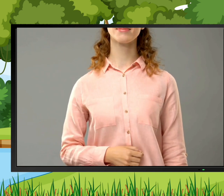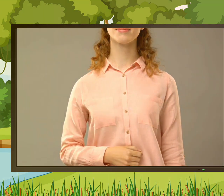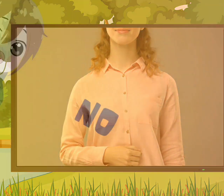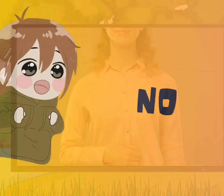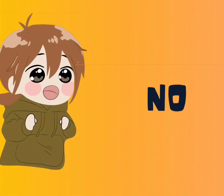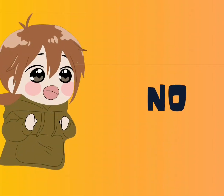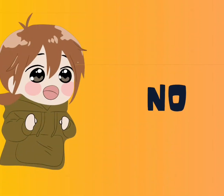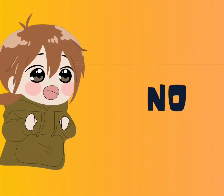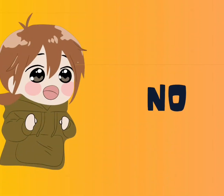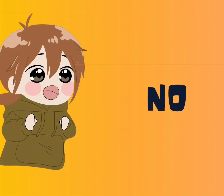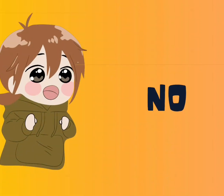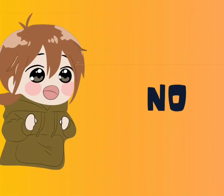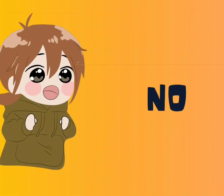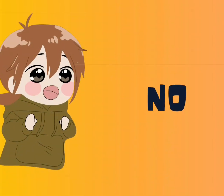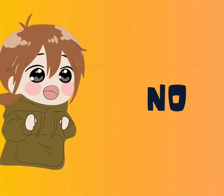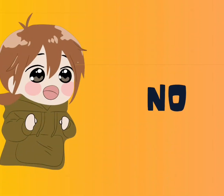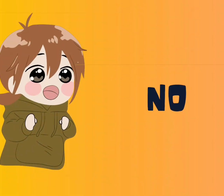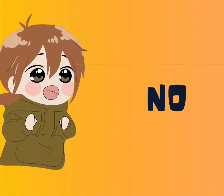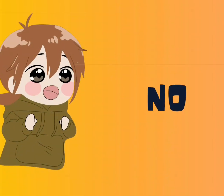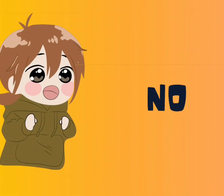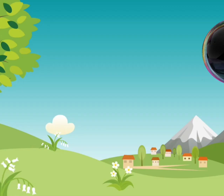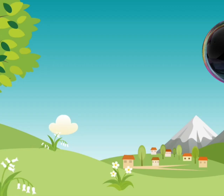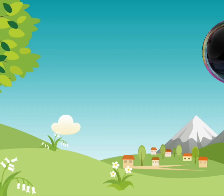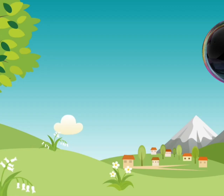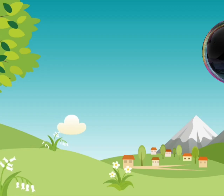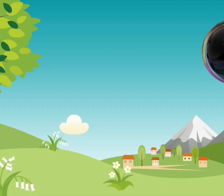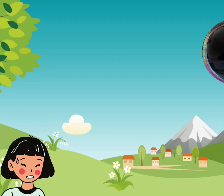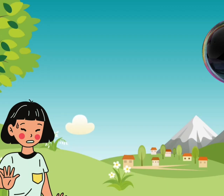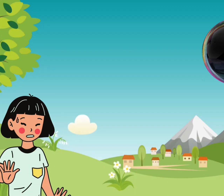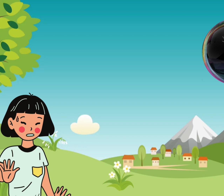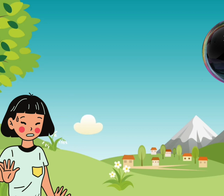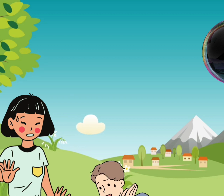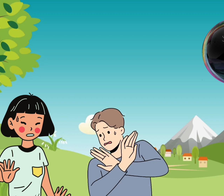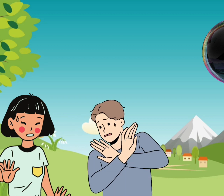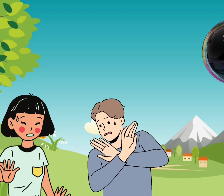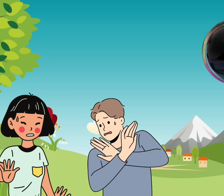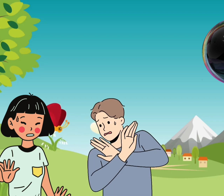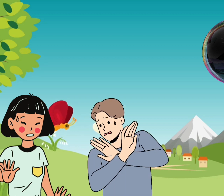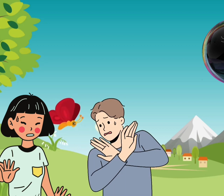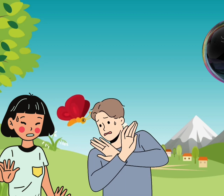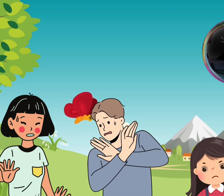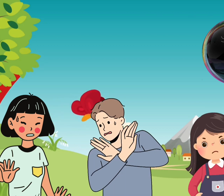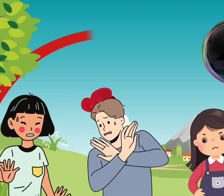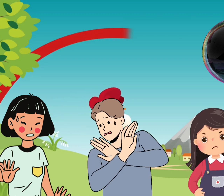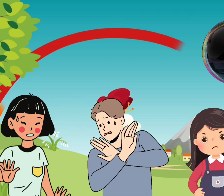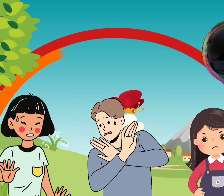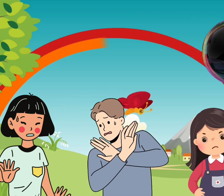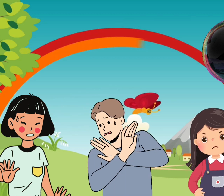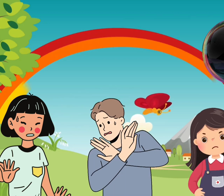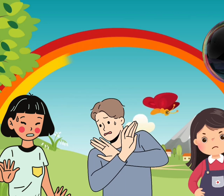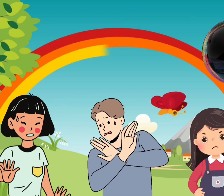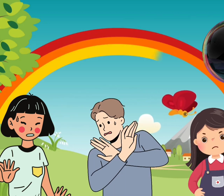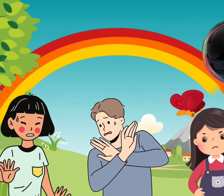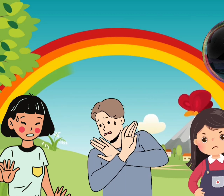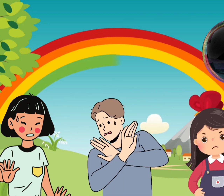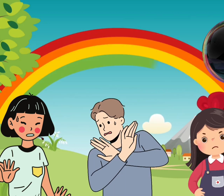When you don't like something or you don't agree, you say no, no,